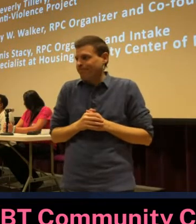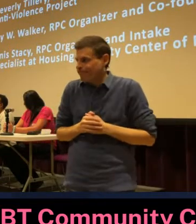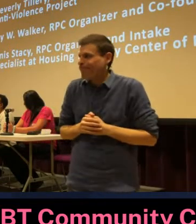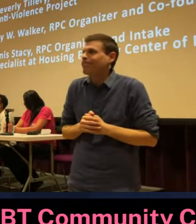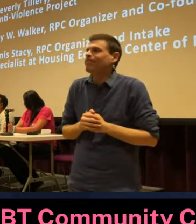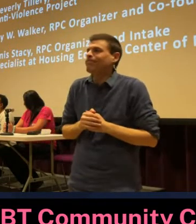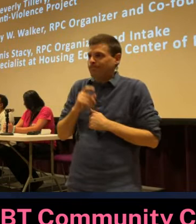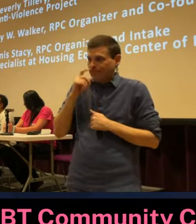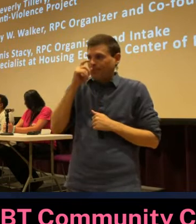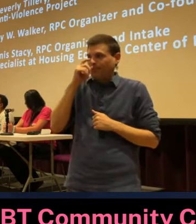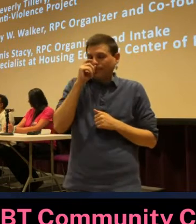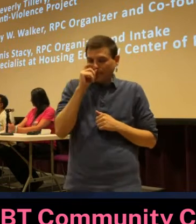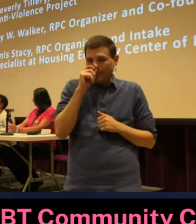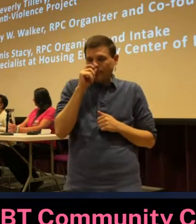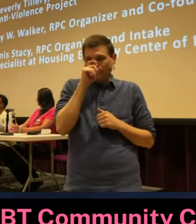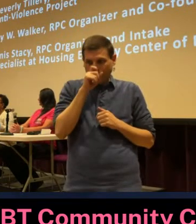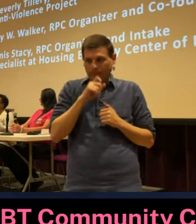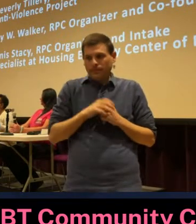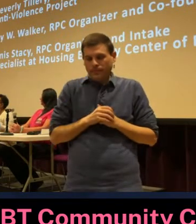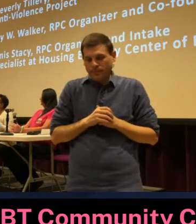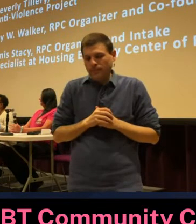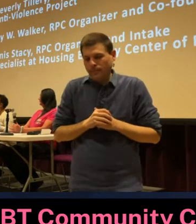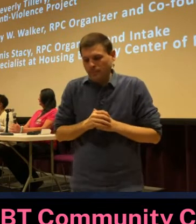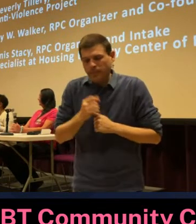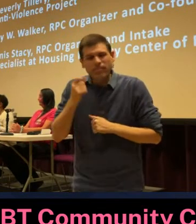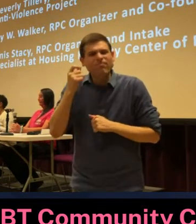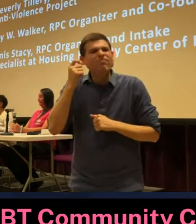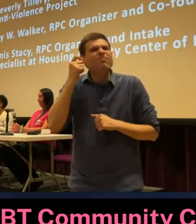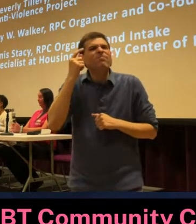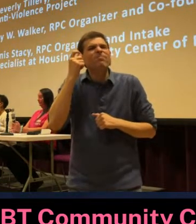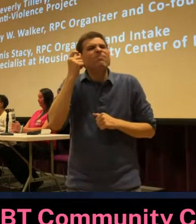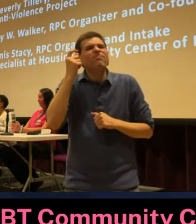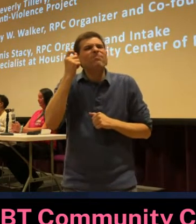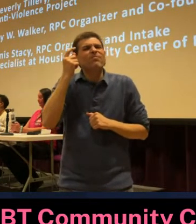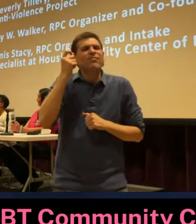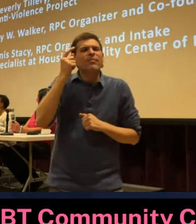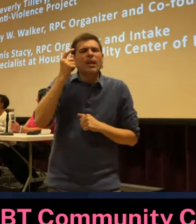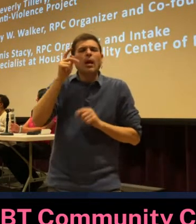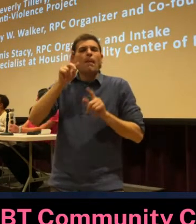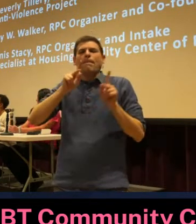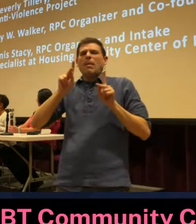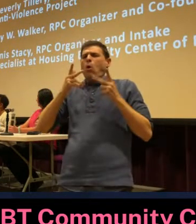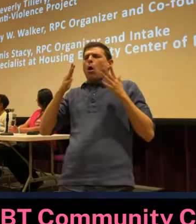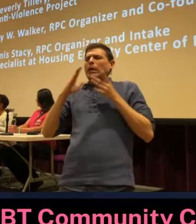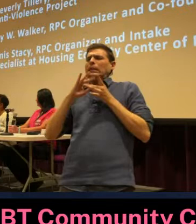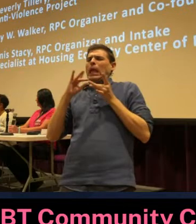we should not treat this, as folks said earlier, not necessarily